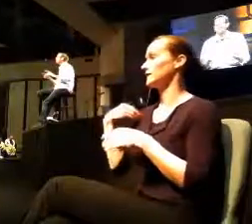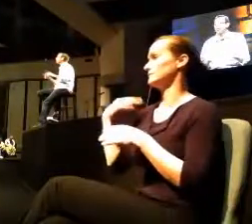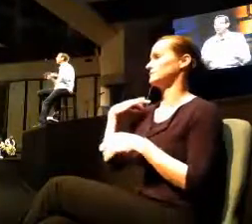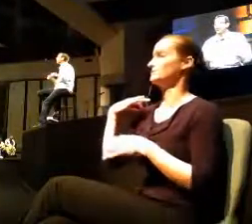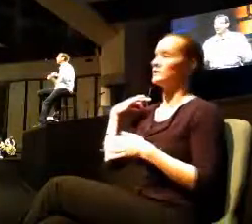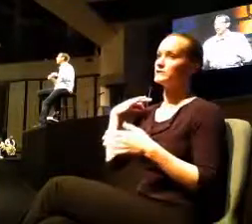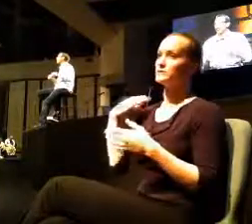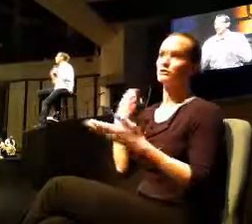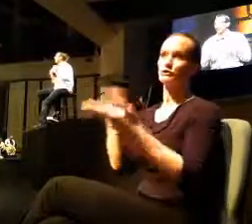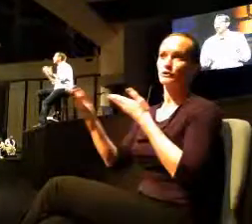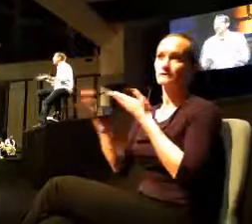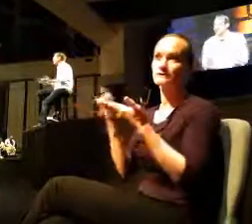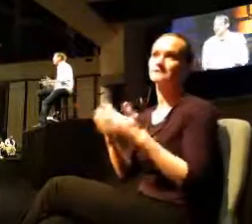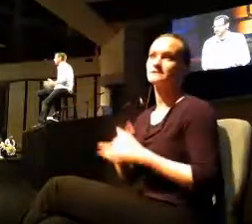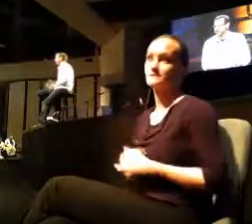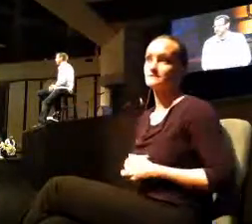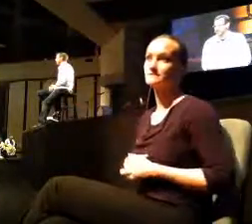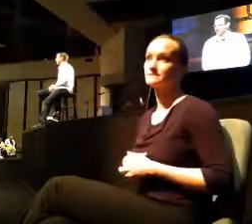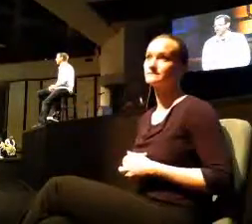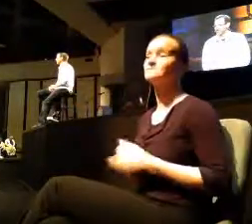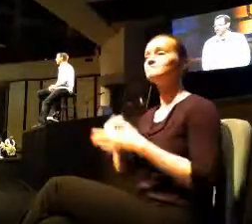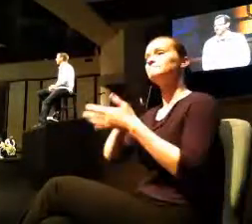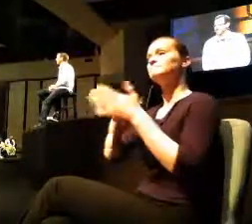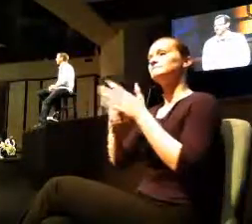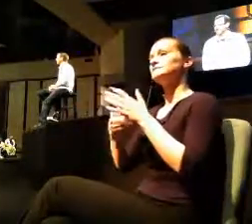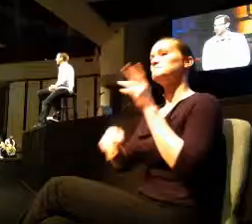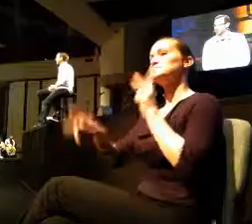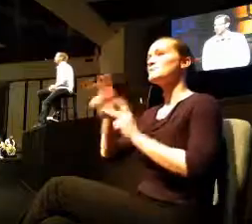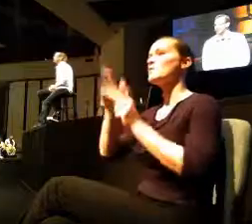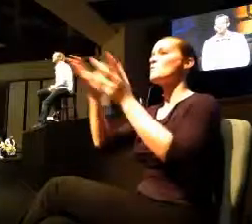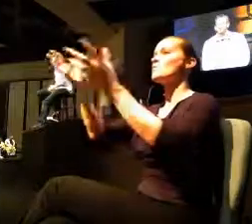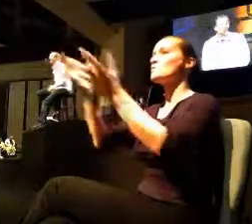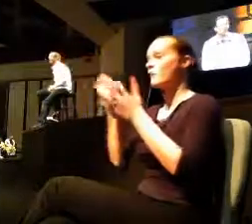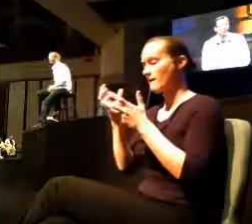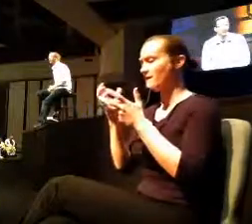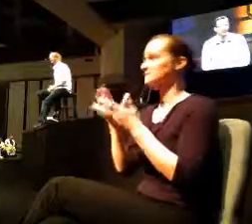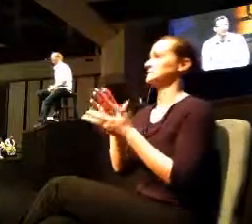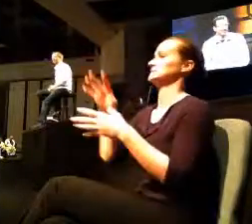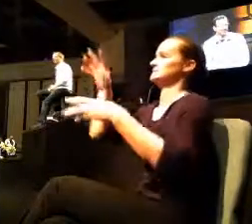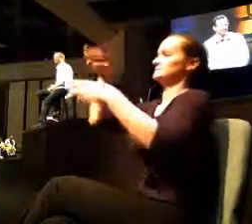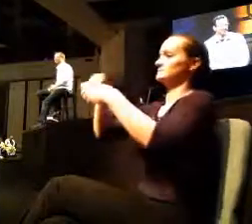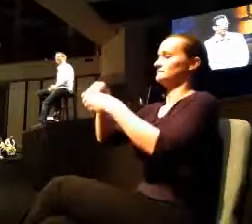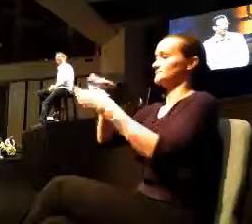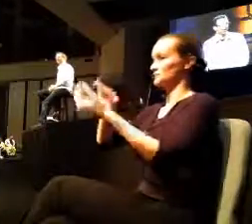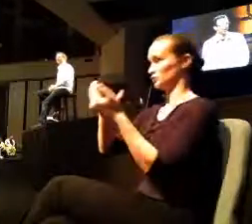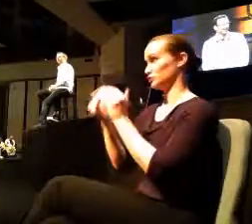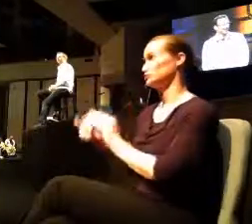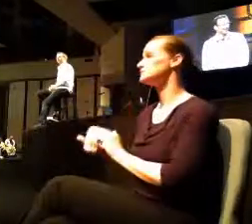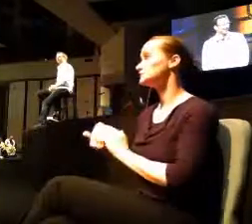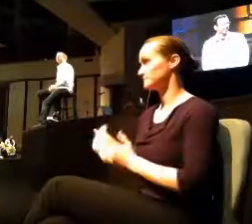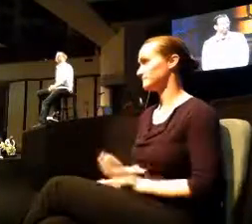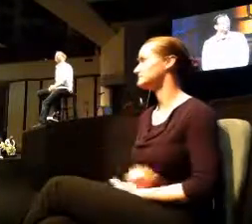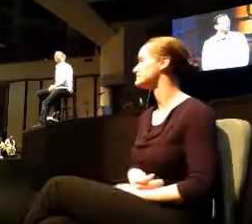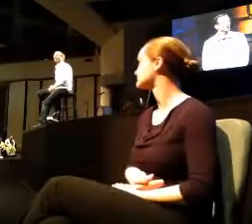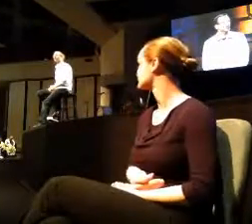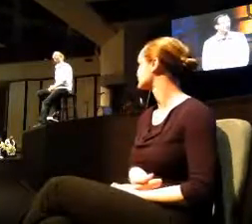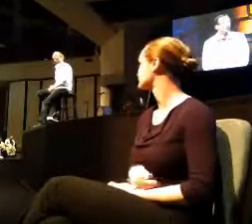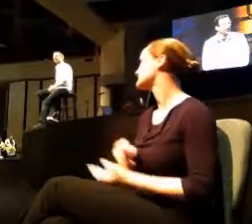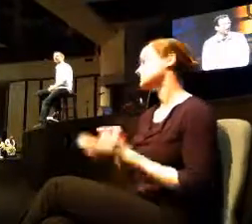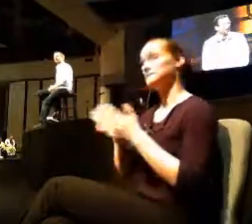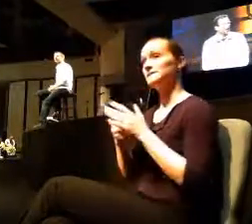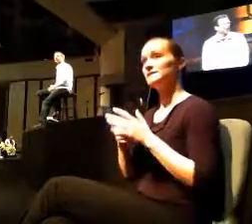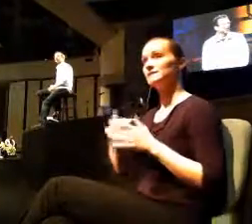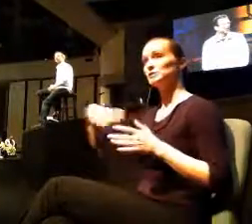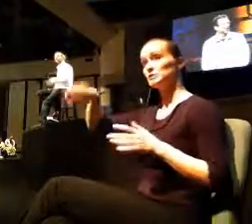that people want to be a part of it. See, it means putting your energy into it. That means putting your